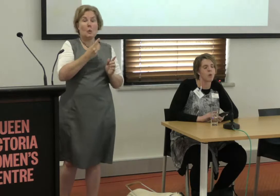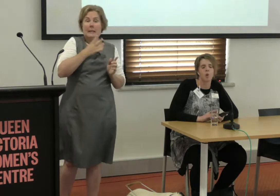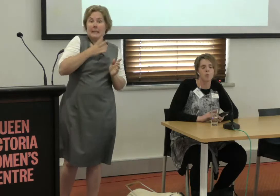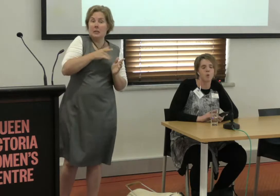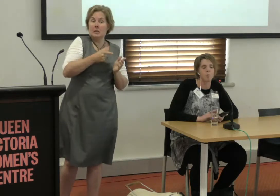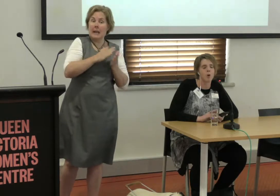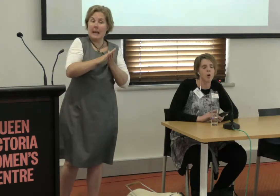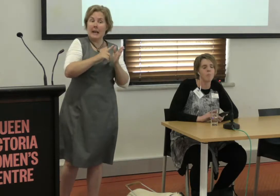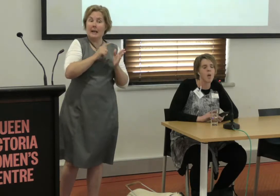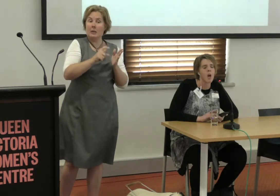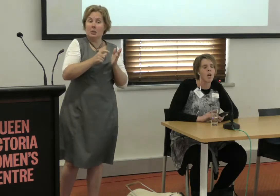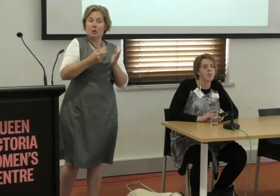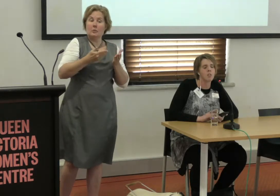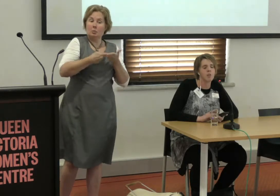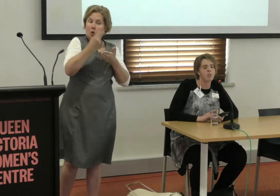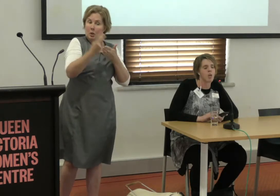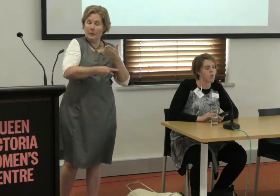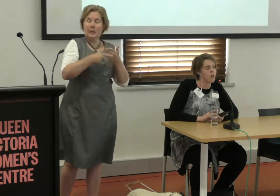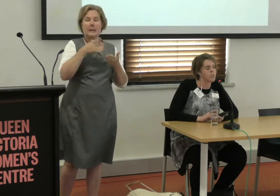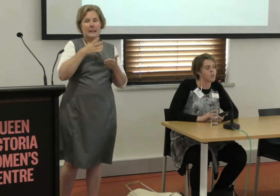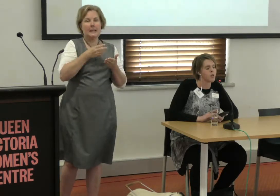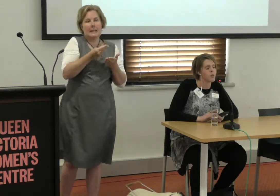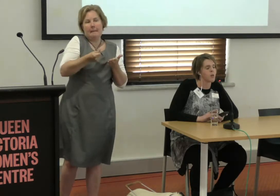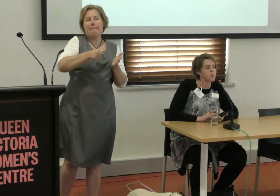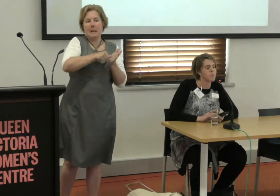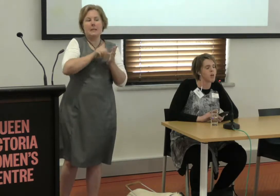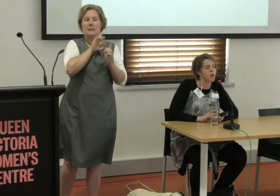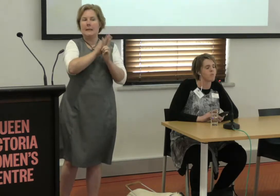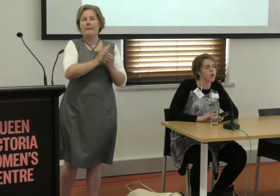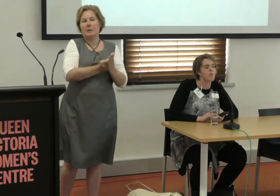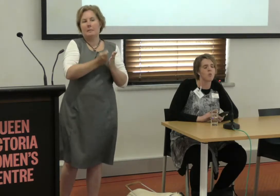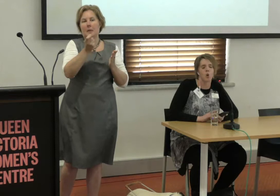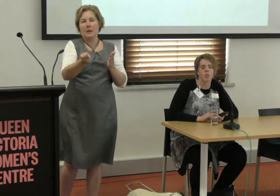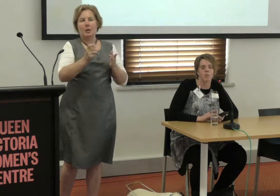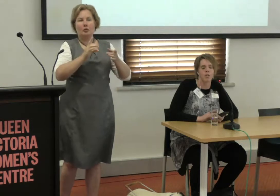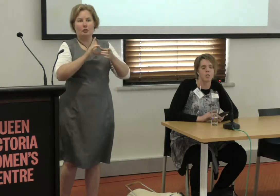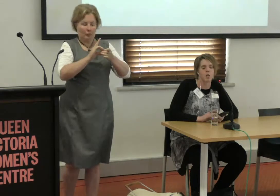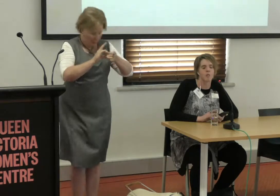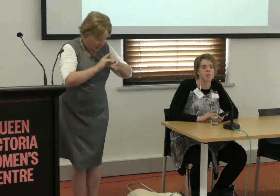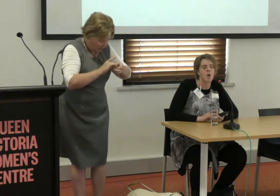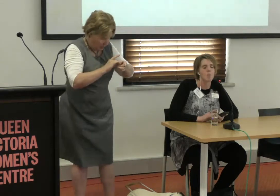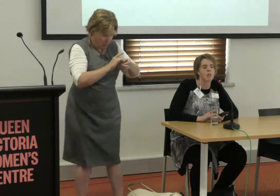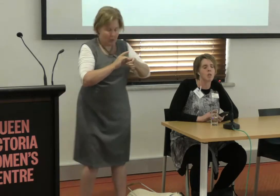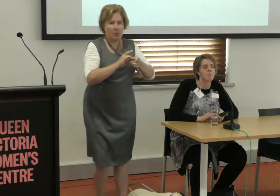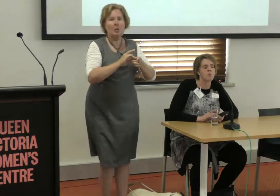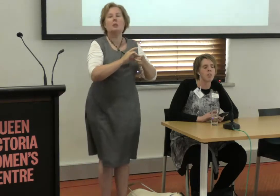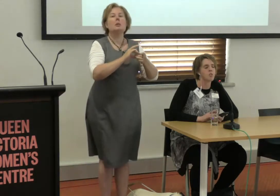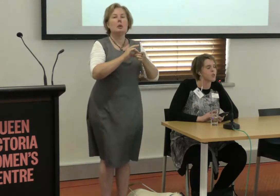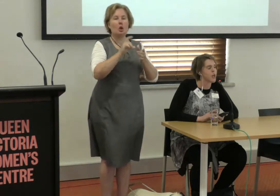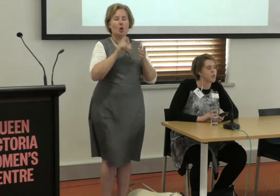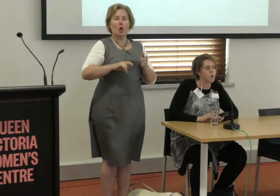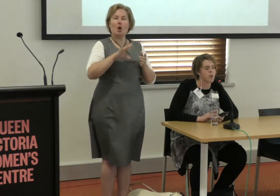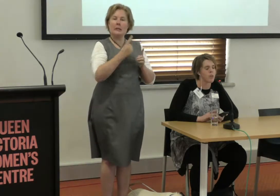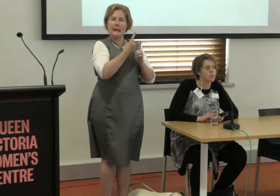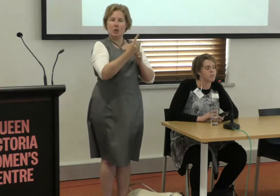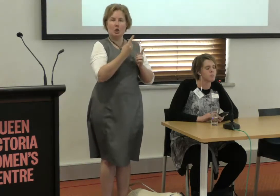Commonwealth Home Support Program, and this generally equates to 20% of the overall cost of each service, but some providers do charge